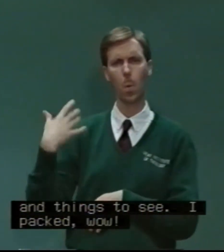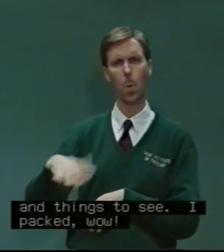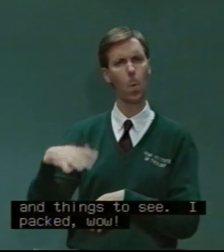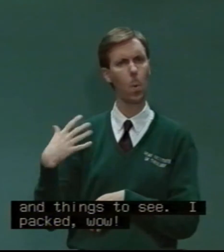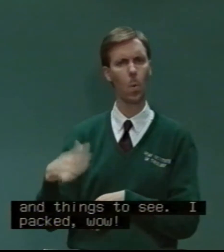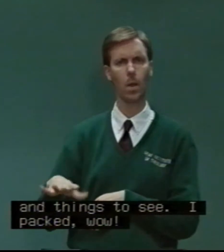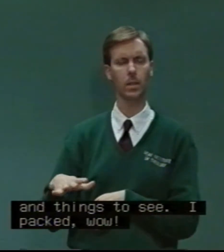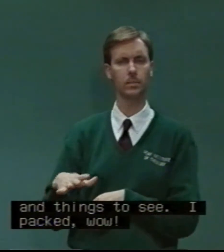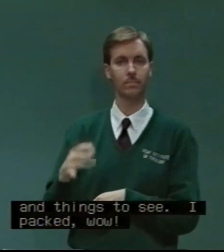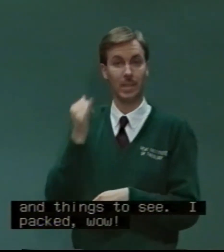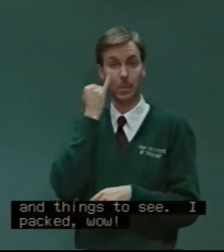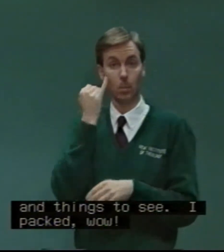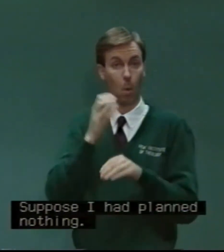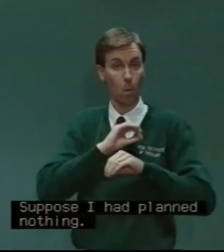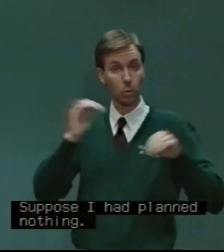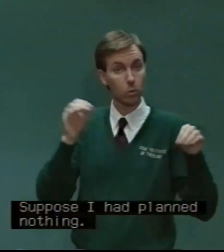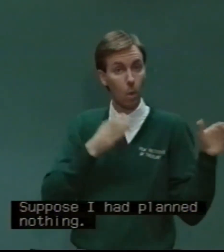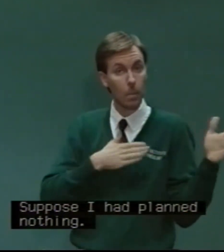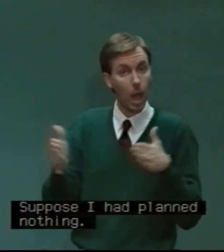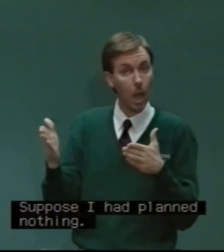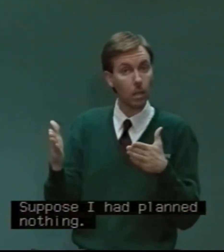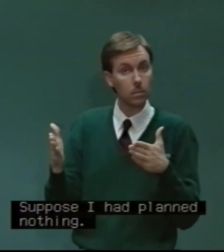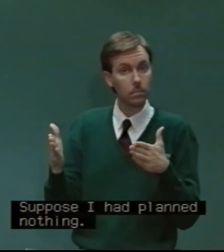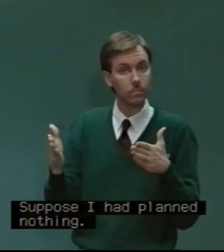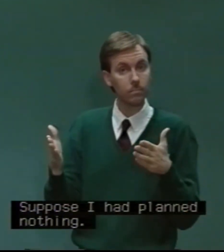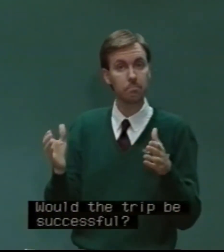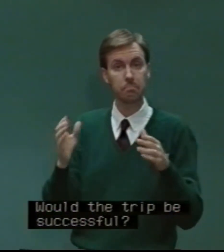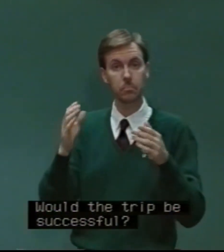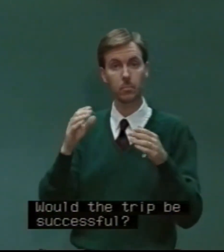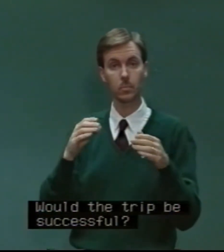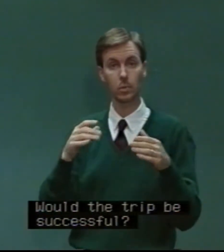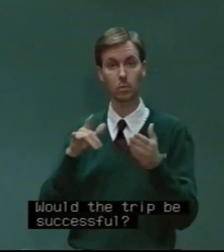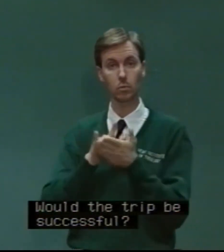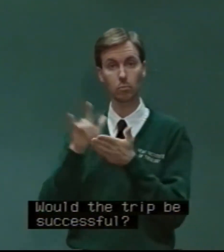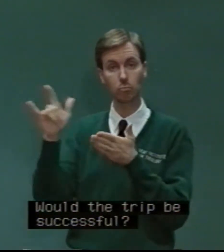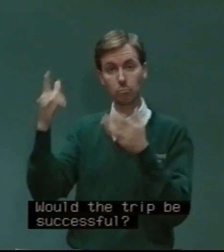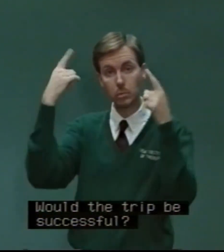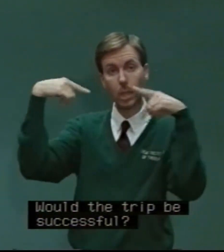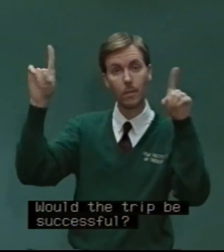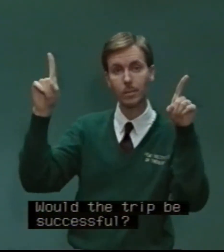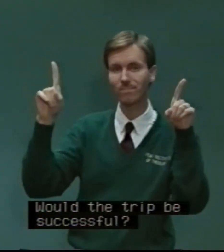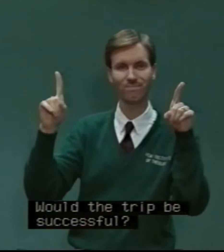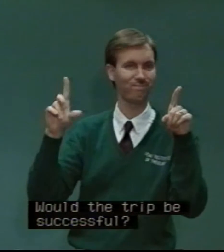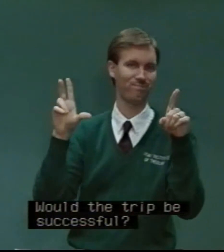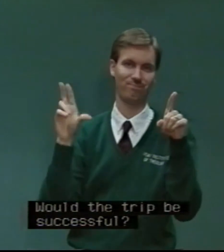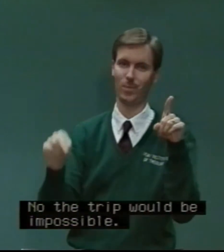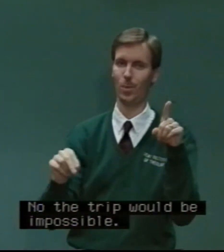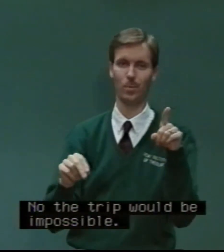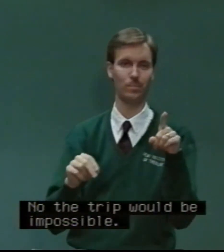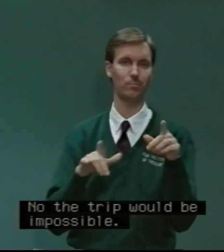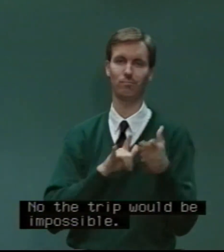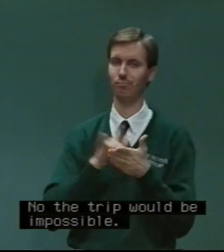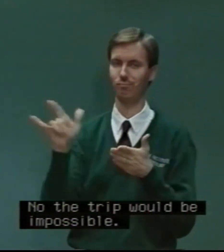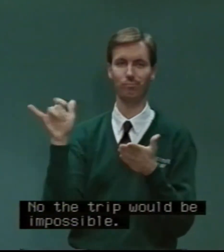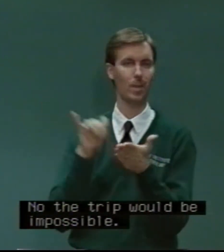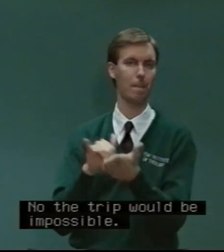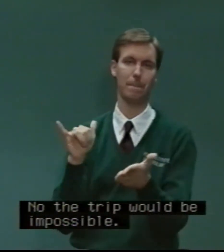and things to see. I packed. Wow. Suppose I had planned nothing. Would the trip have been successful? No, the trip would have